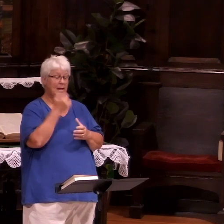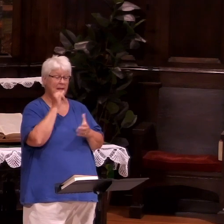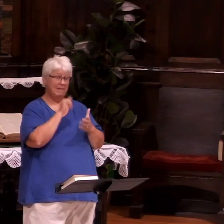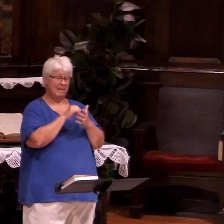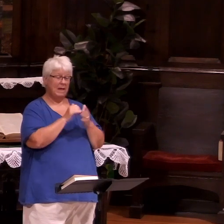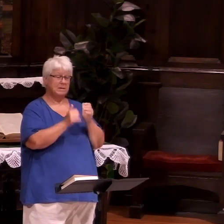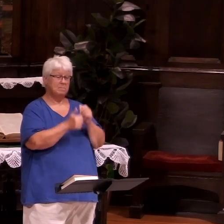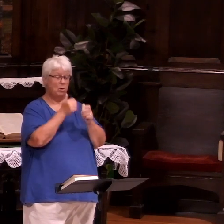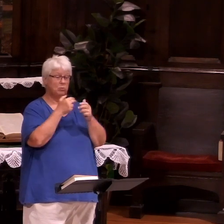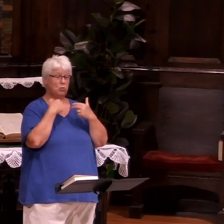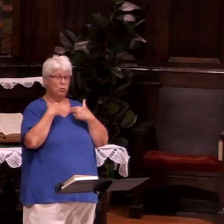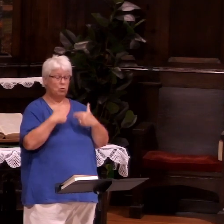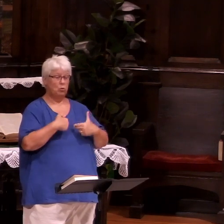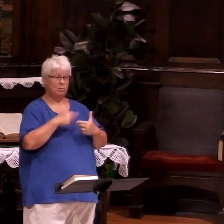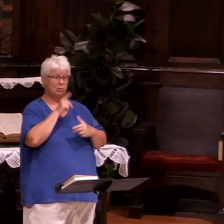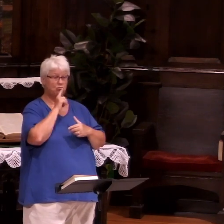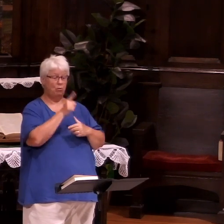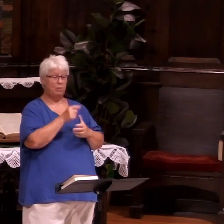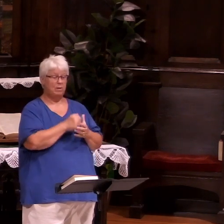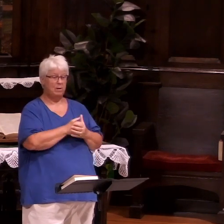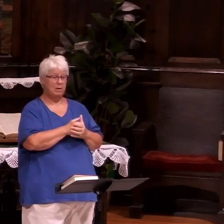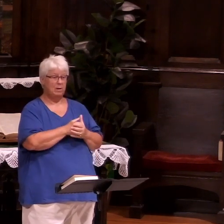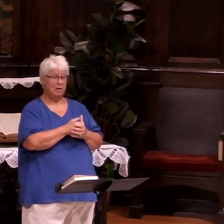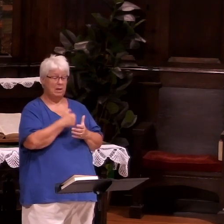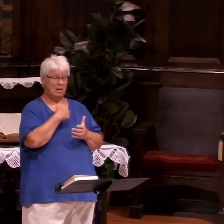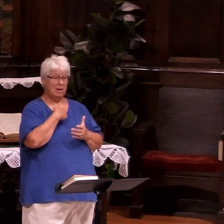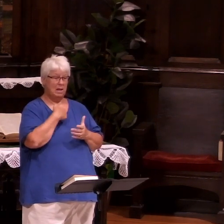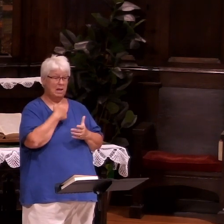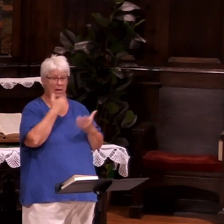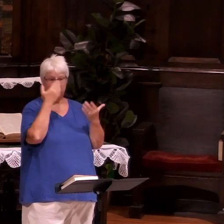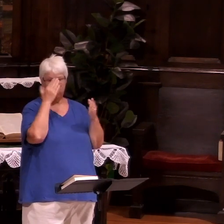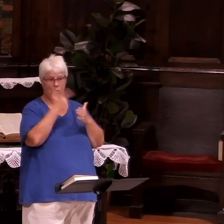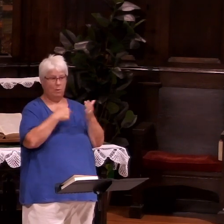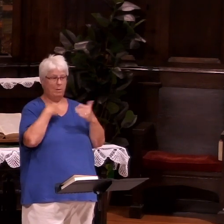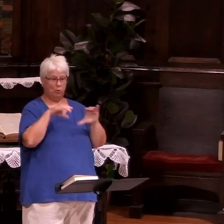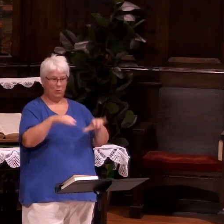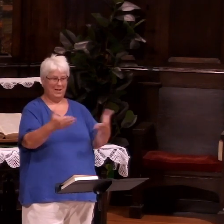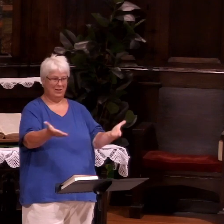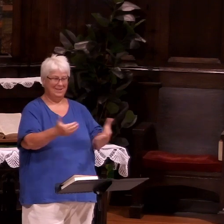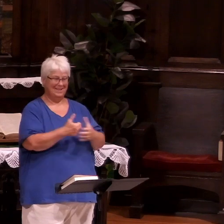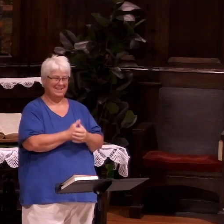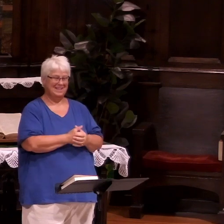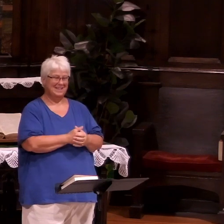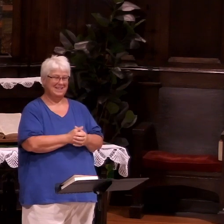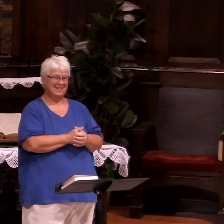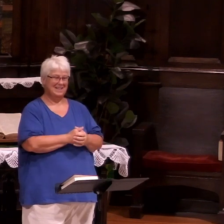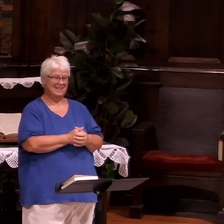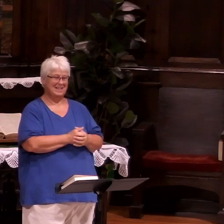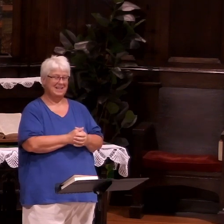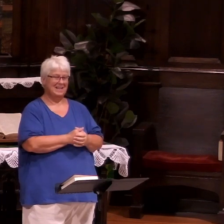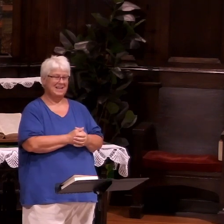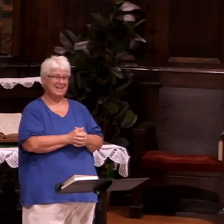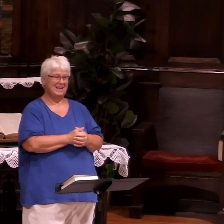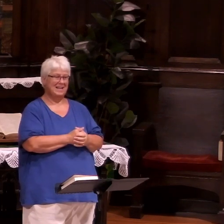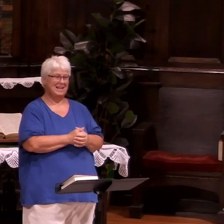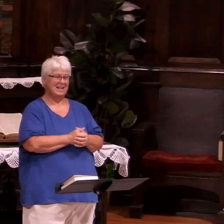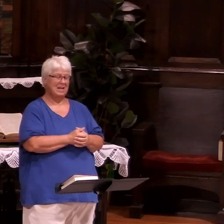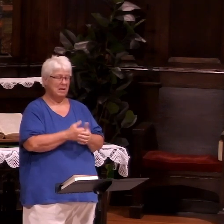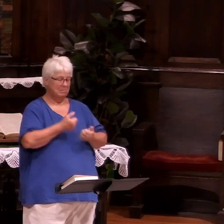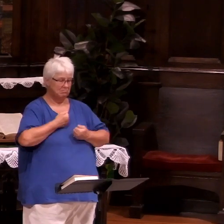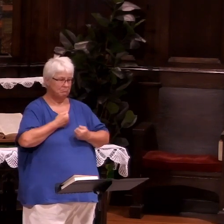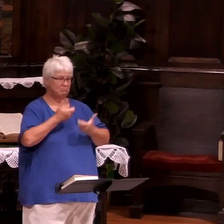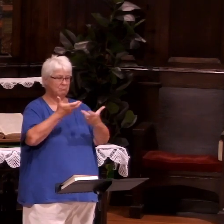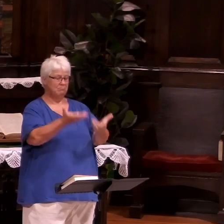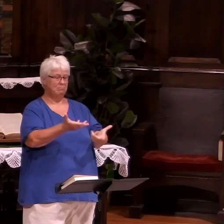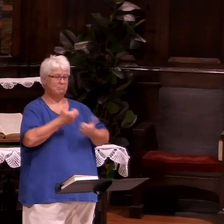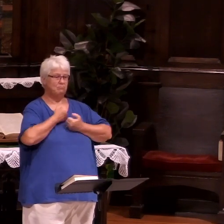most human truth, then I actually don't know what I'm doing up here. Getting it all out in